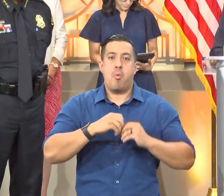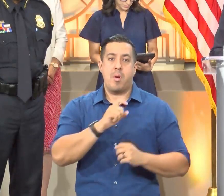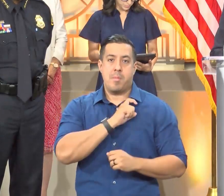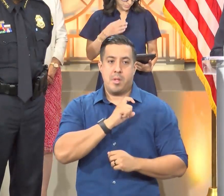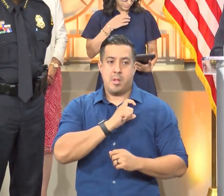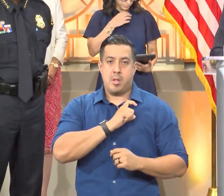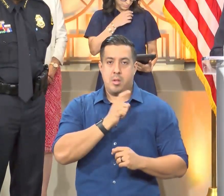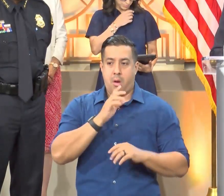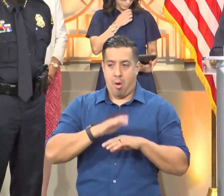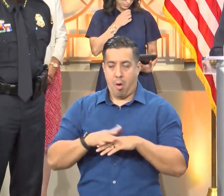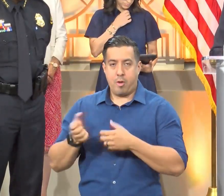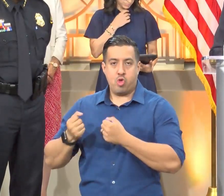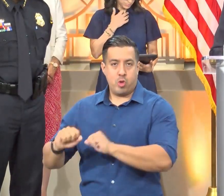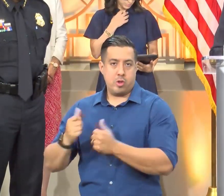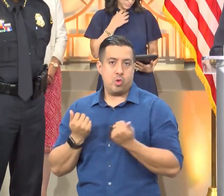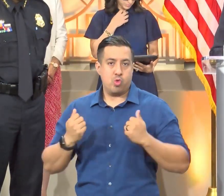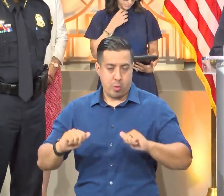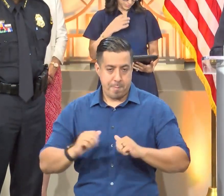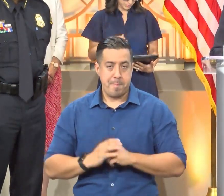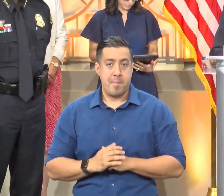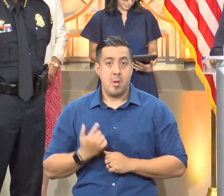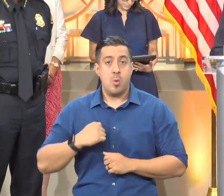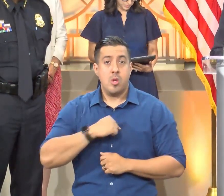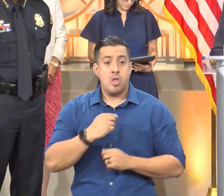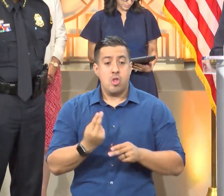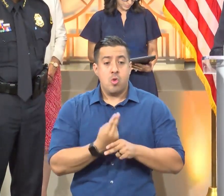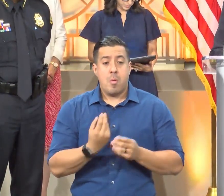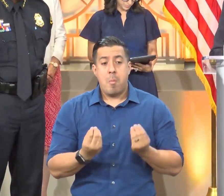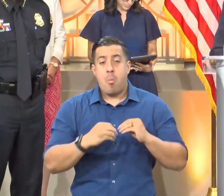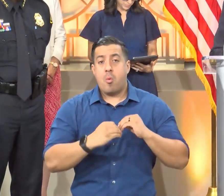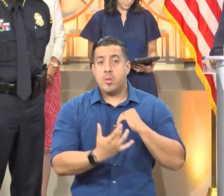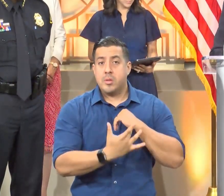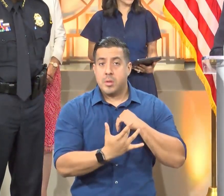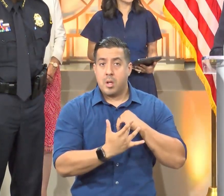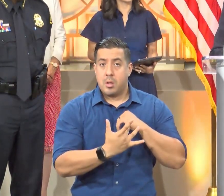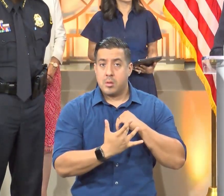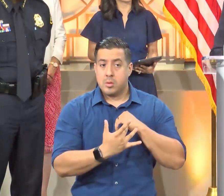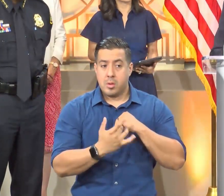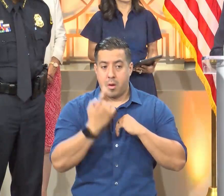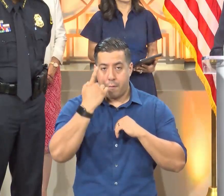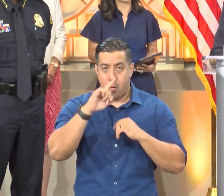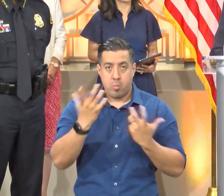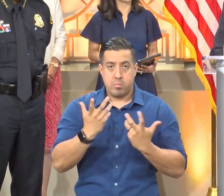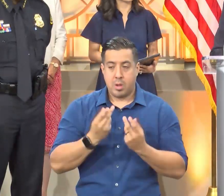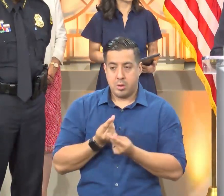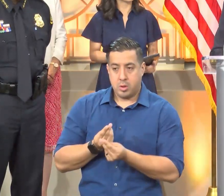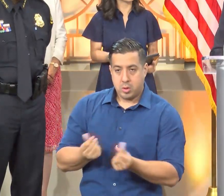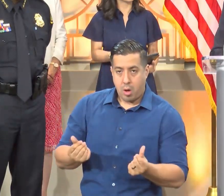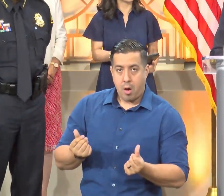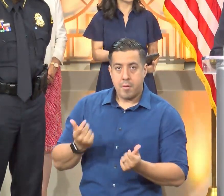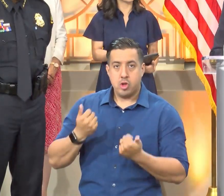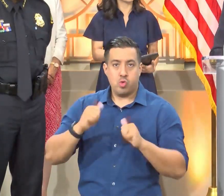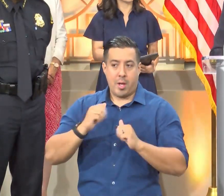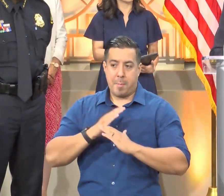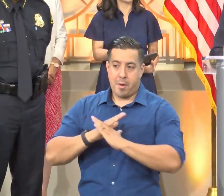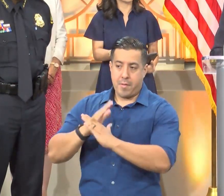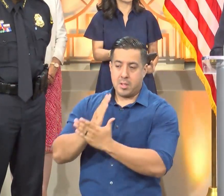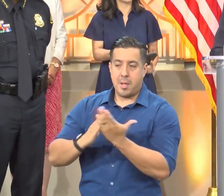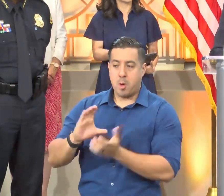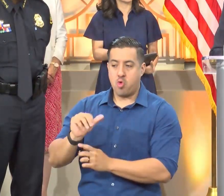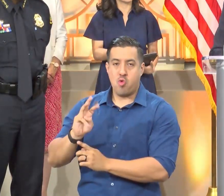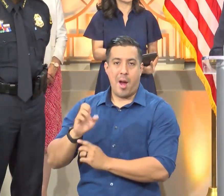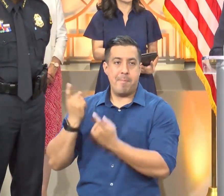our street. And we're using technology more in order to solve and to prevent some of these crimes from